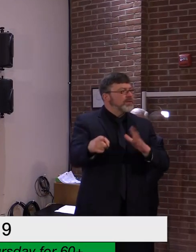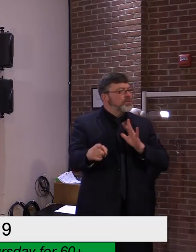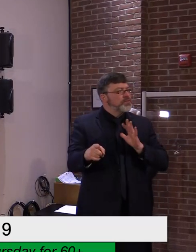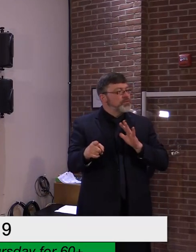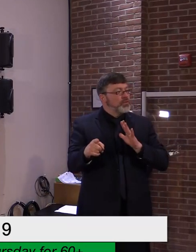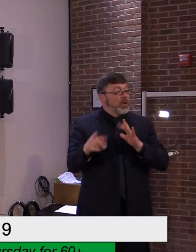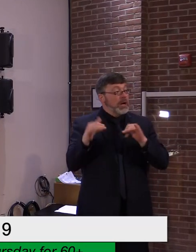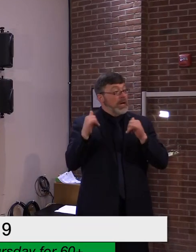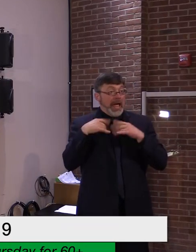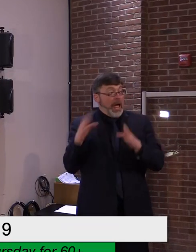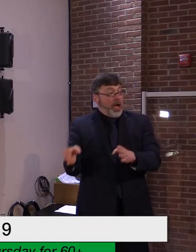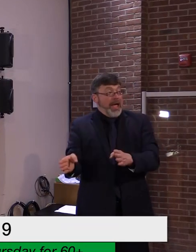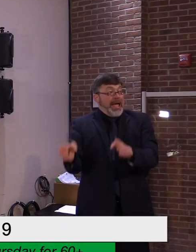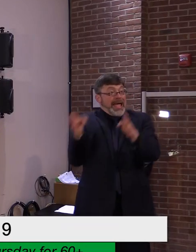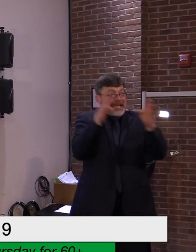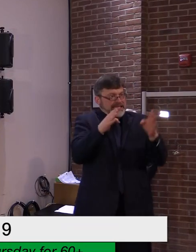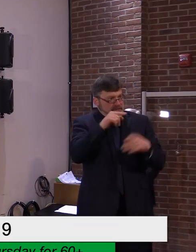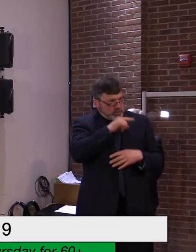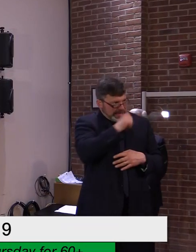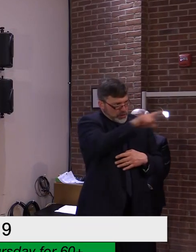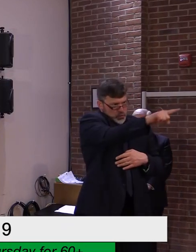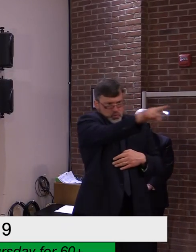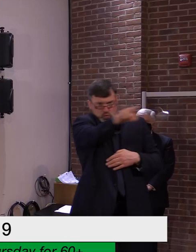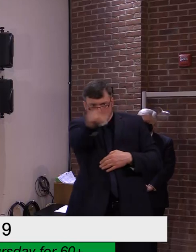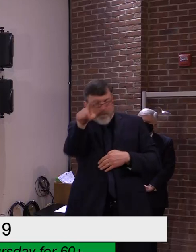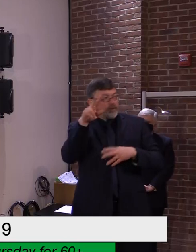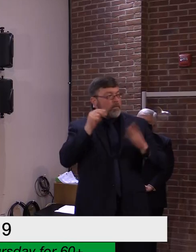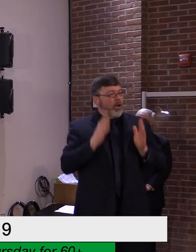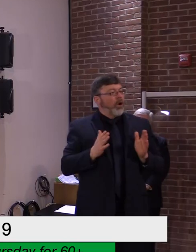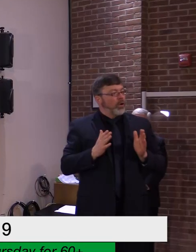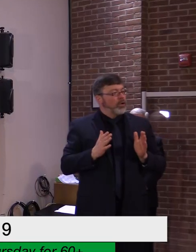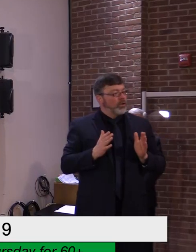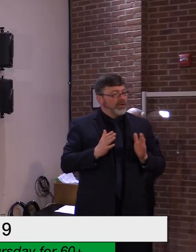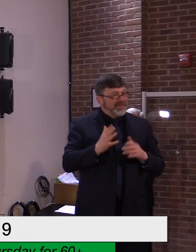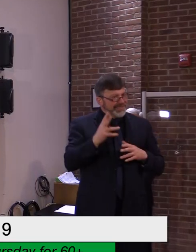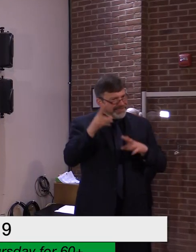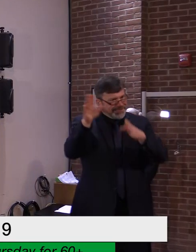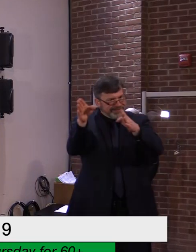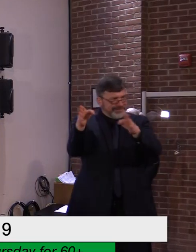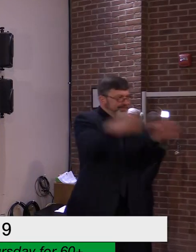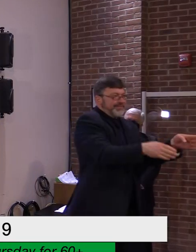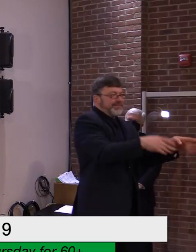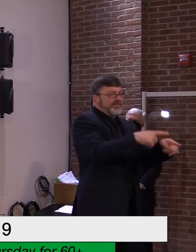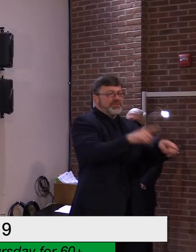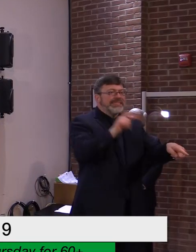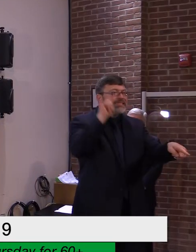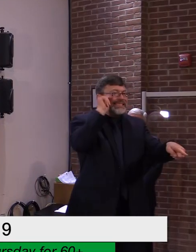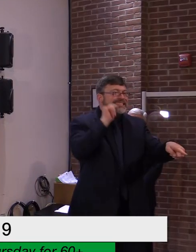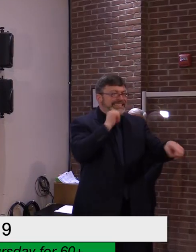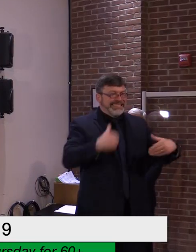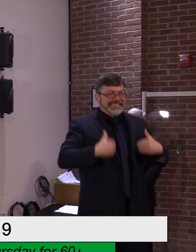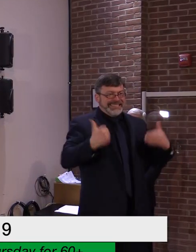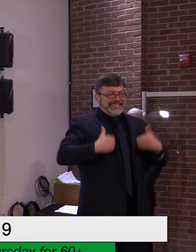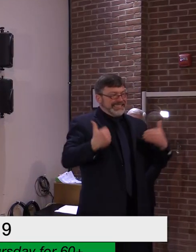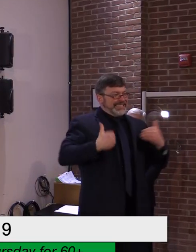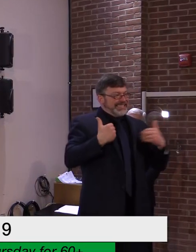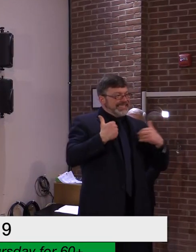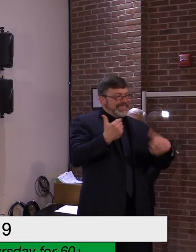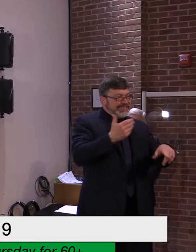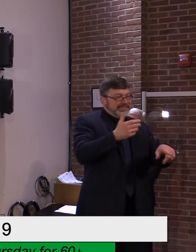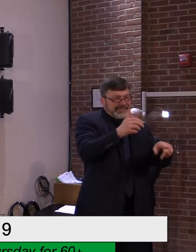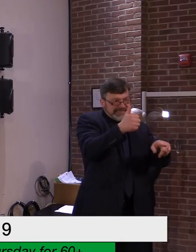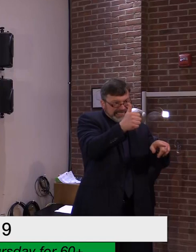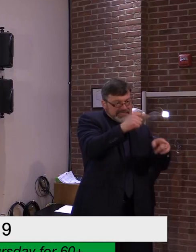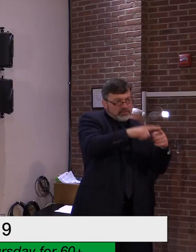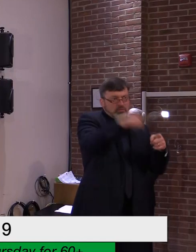Vermonters, especially those in the teenage years to age 40, is that you protect yourself. You've seen